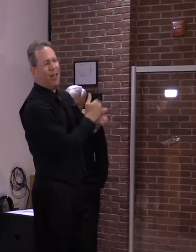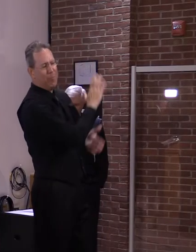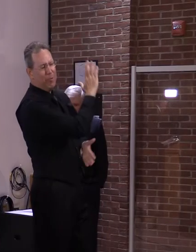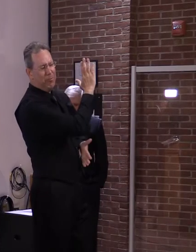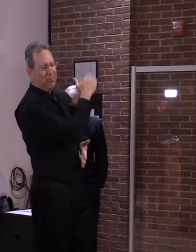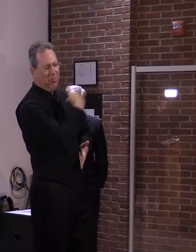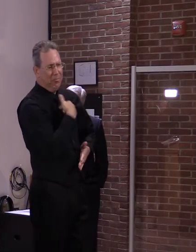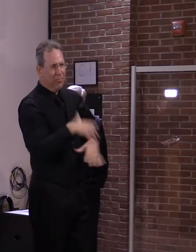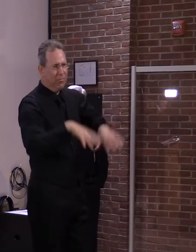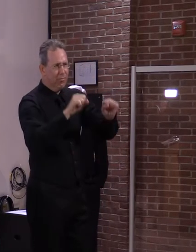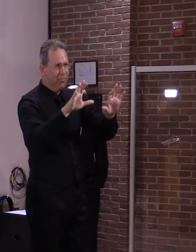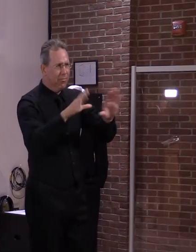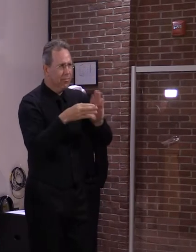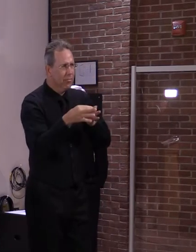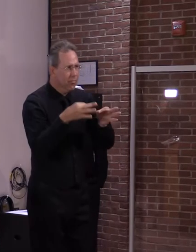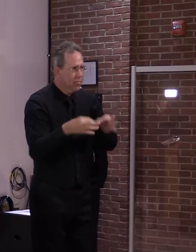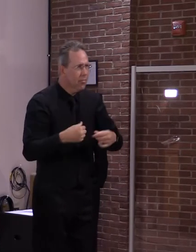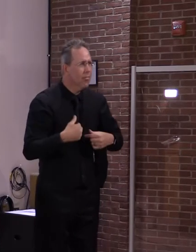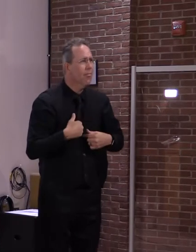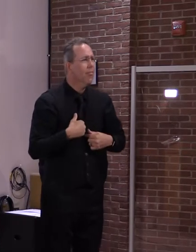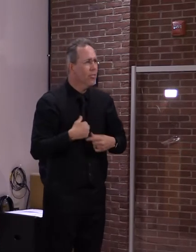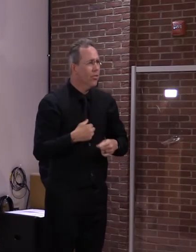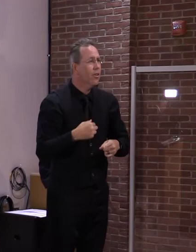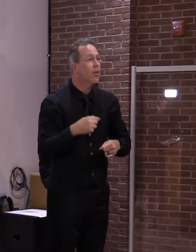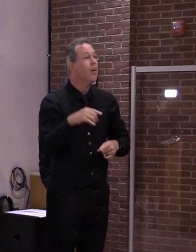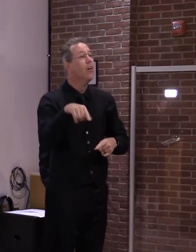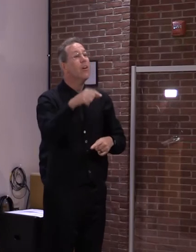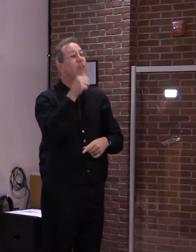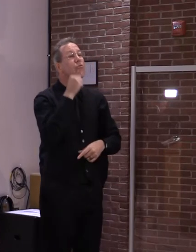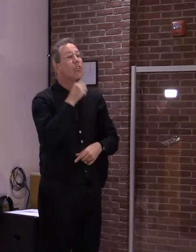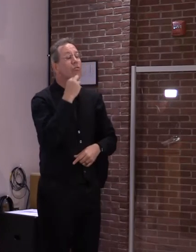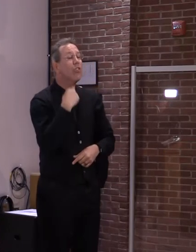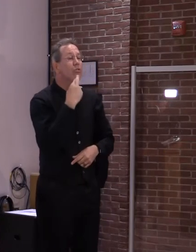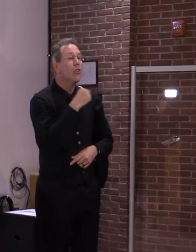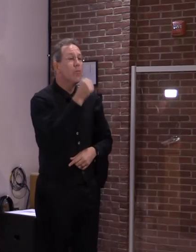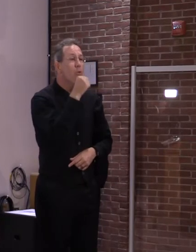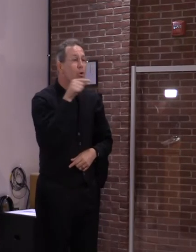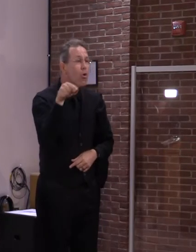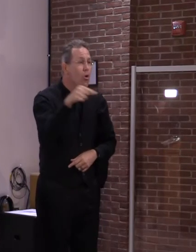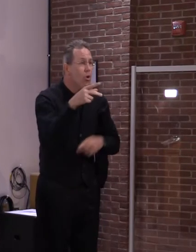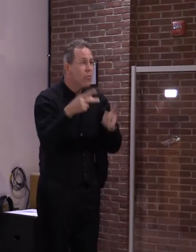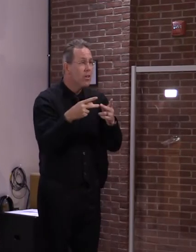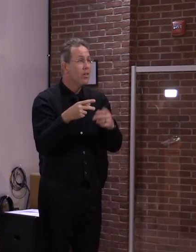the restaurants and bars and social clubs, so the curfew was listed